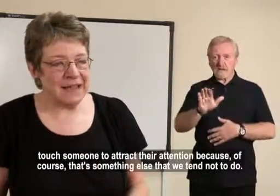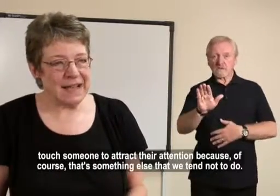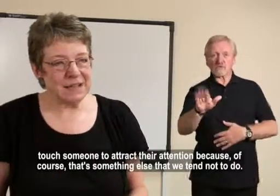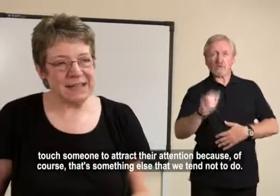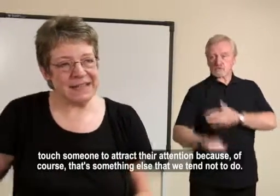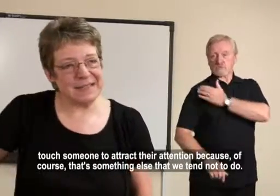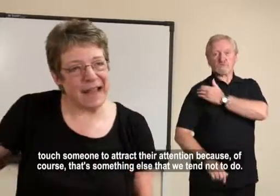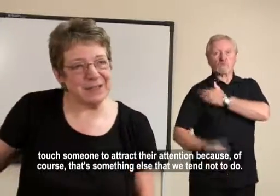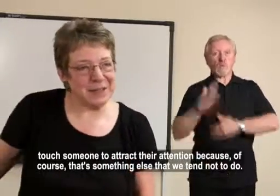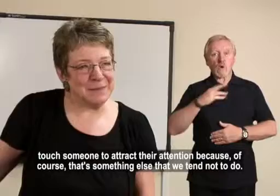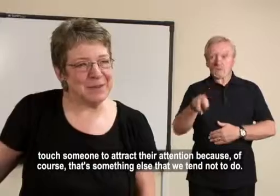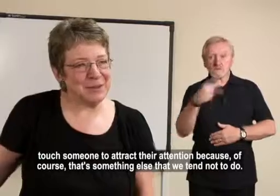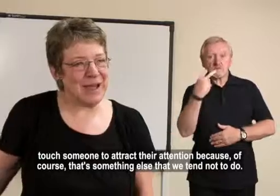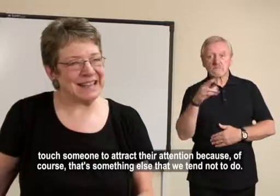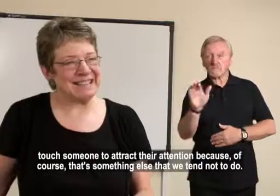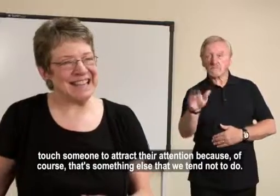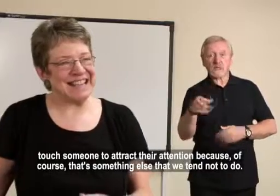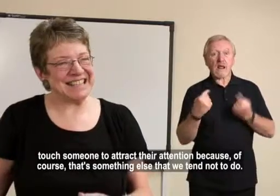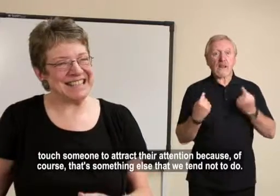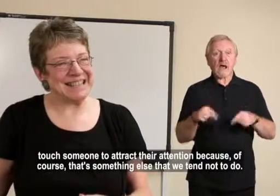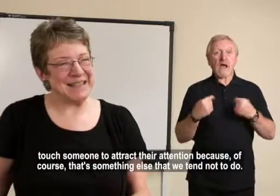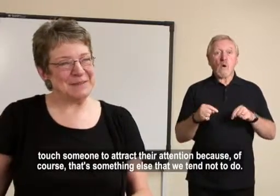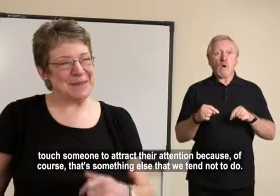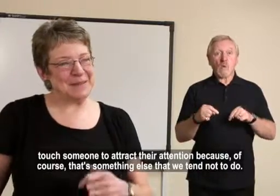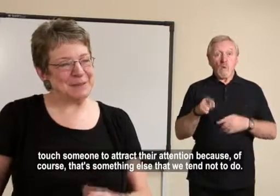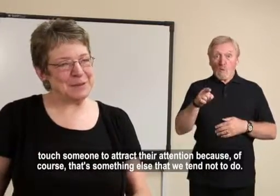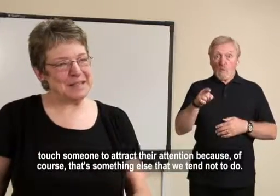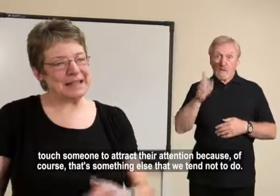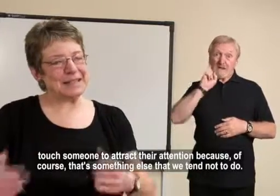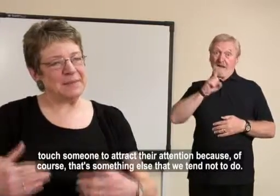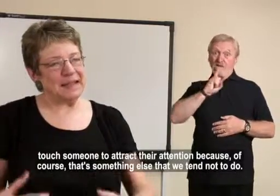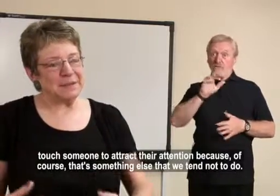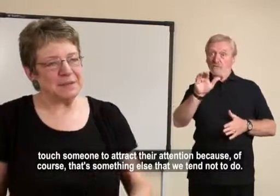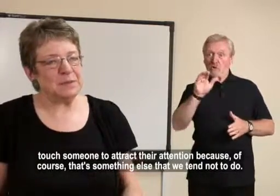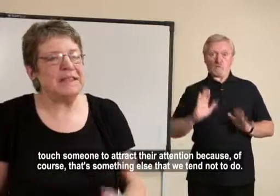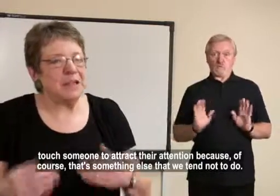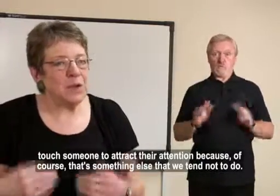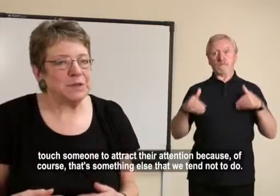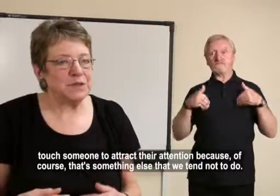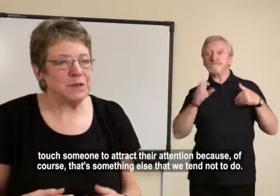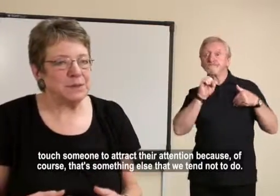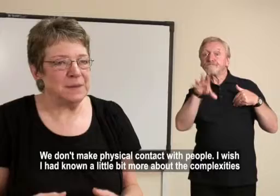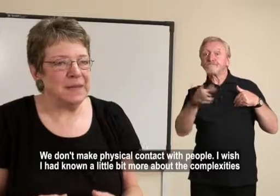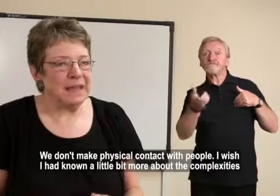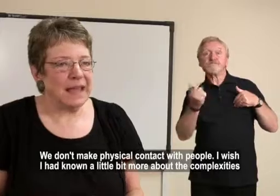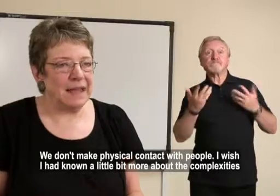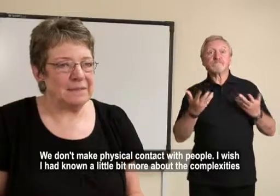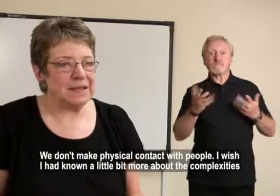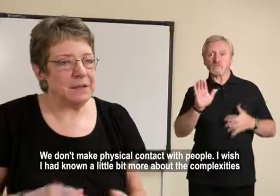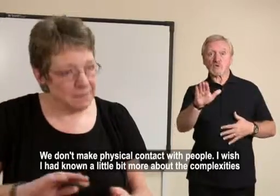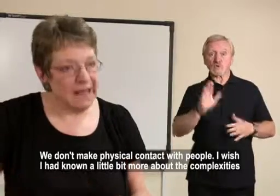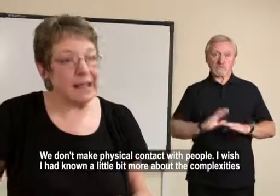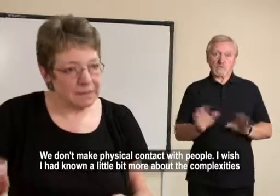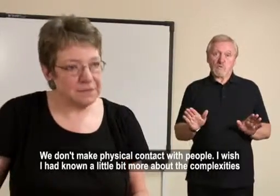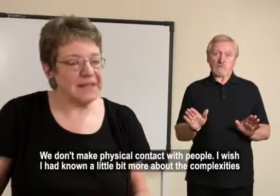wish I had known that it's all right actually to touch someone to attract their attention, because of course that's something else that we tend not to do.